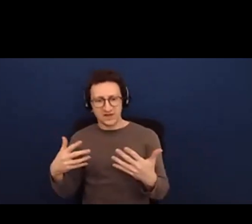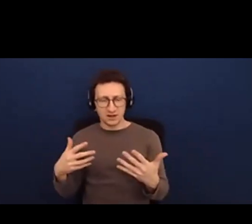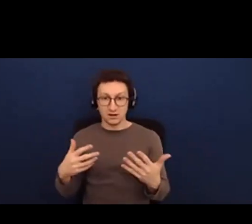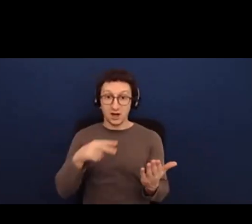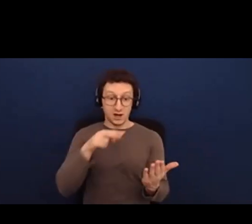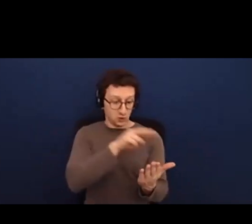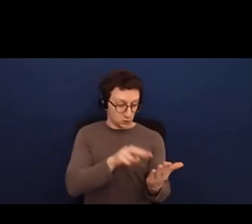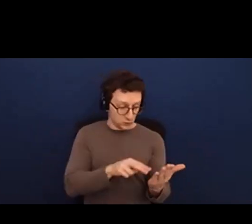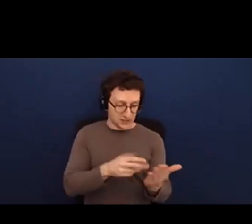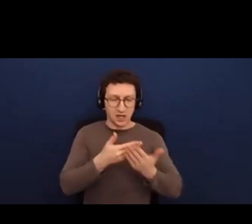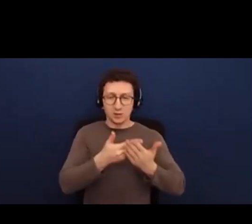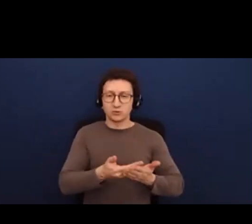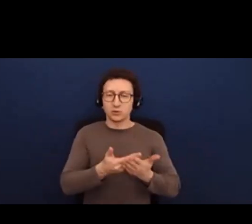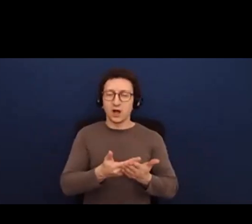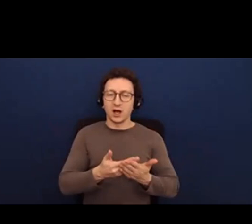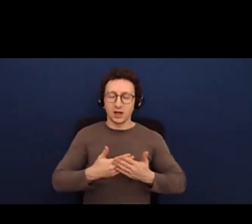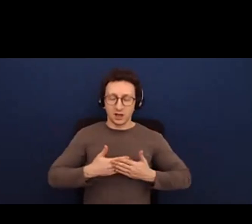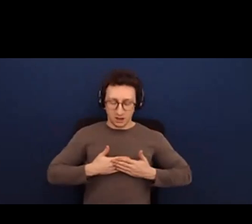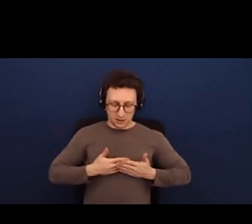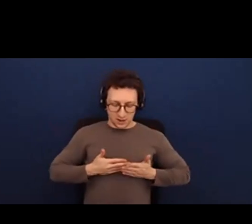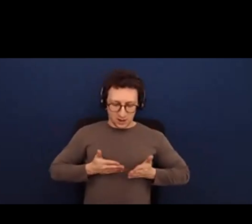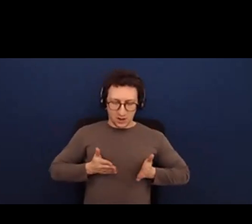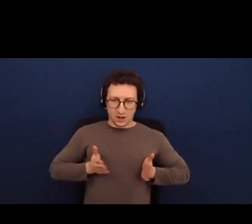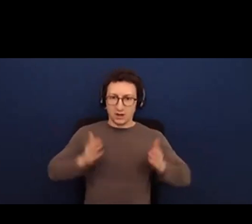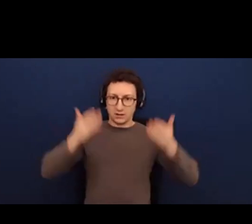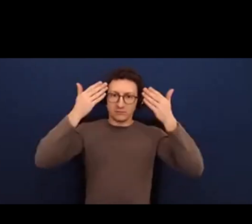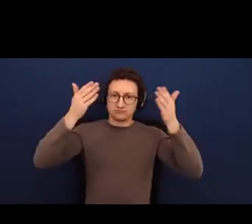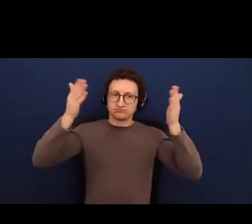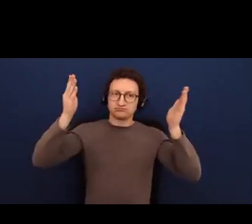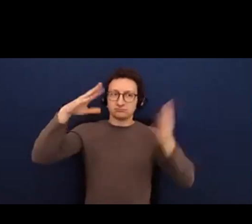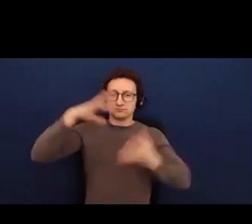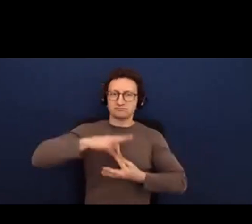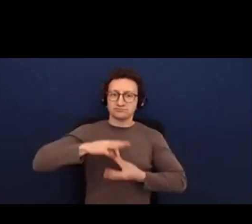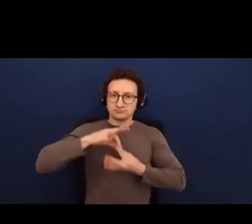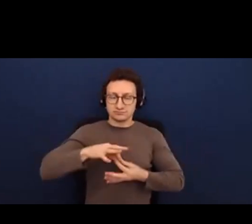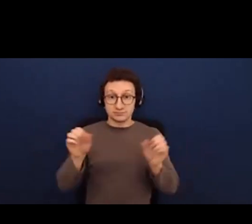this is, if it's done right, this is what it is. And I want to